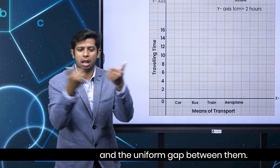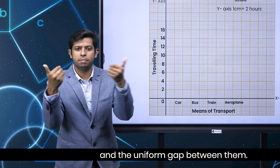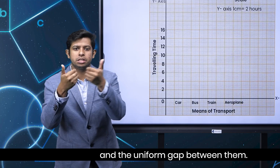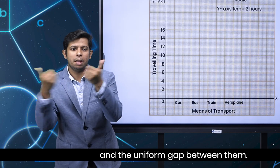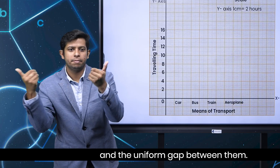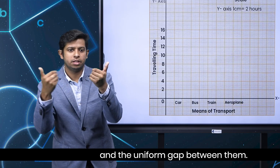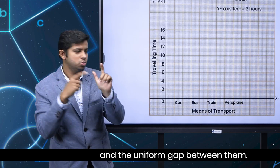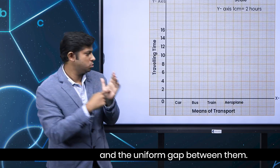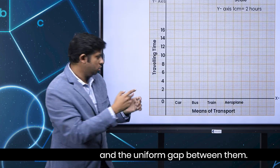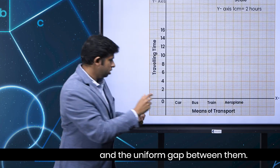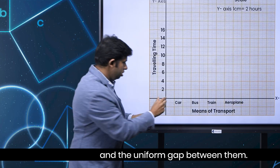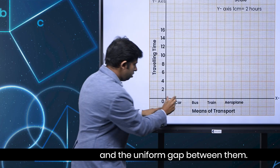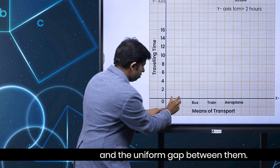them.